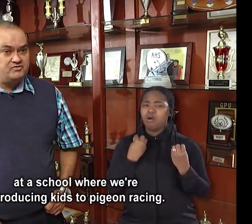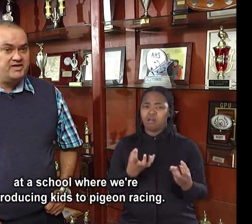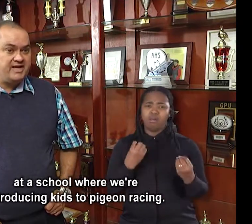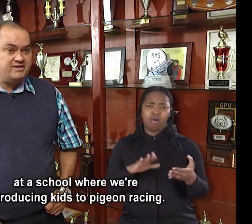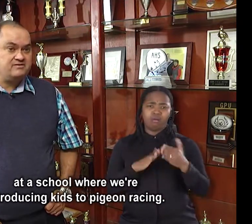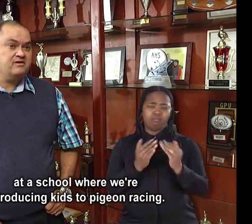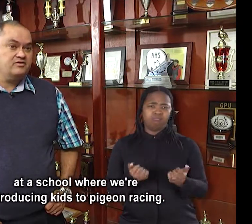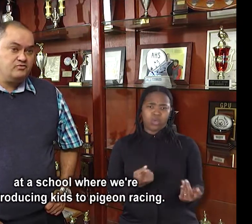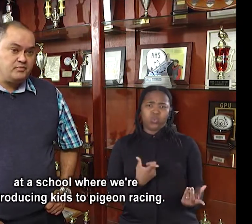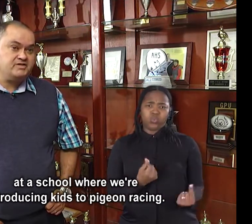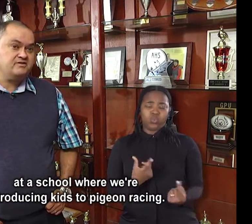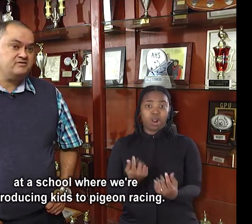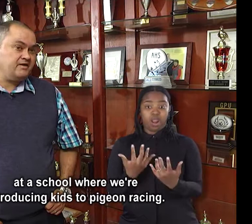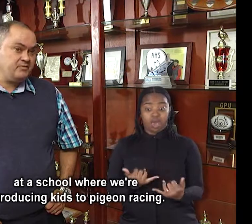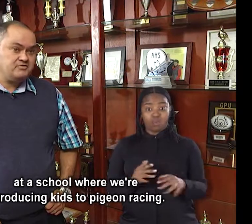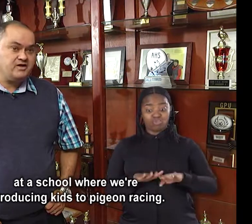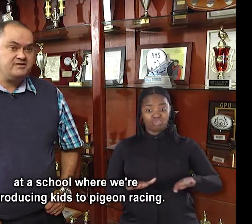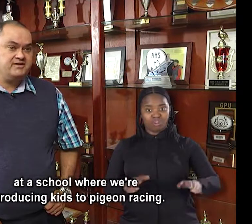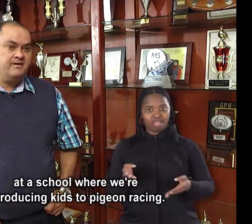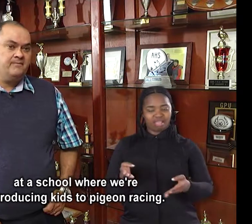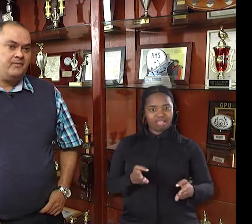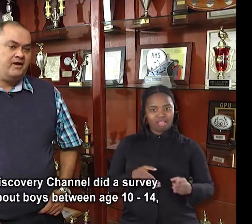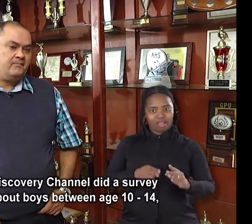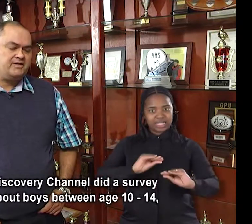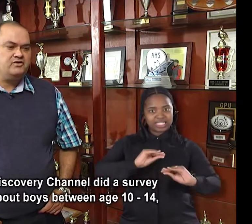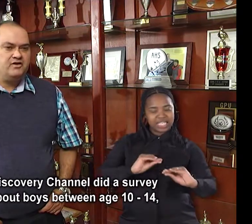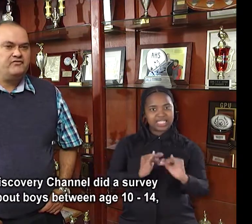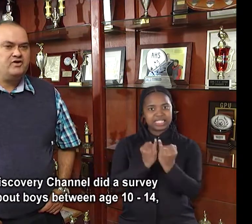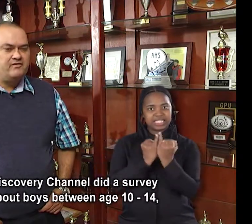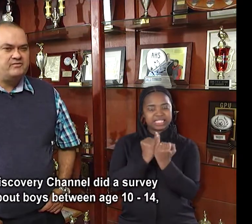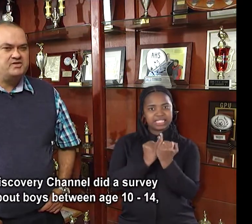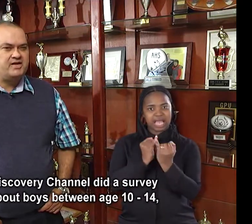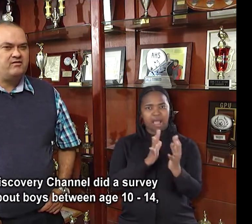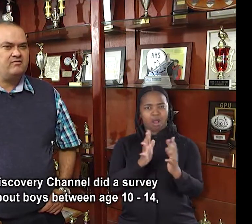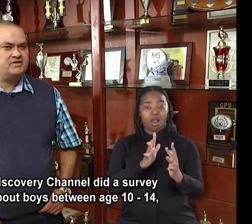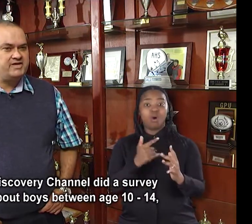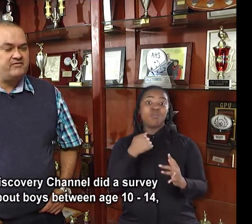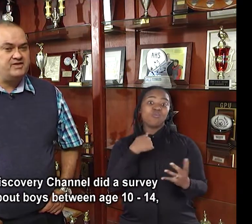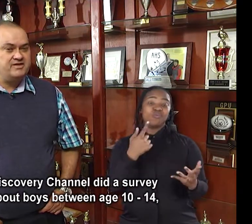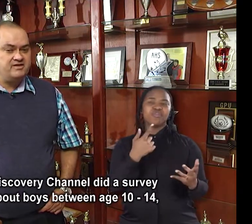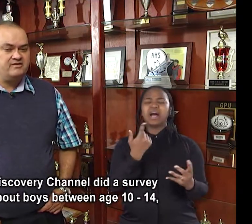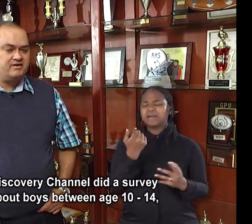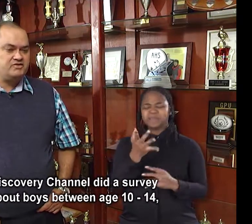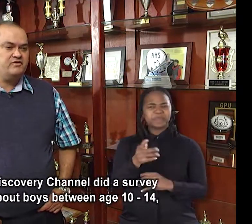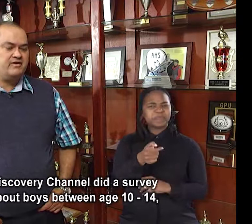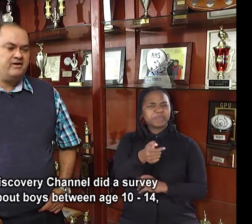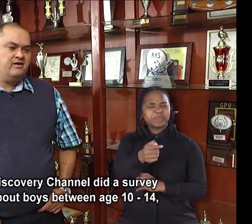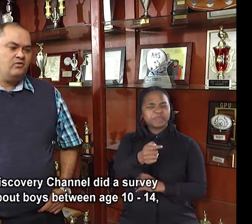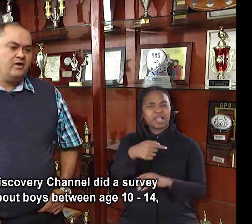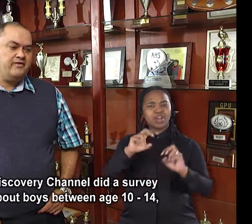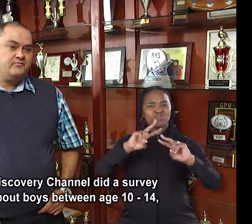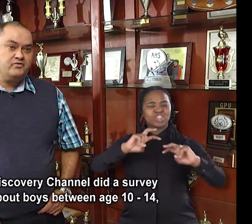we're introducing kids to pigeons and pigeon racing. I don't know if you know, there was a channel, Discovery actually did a